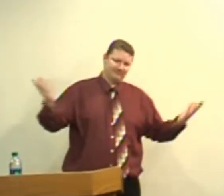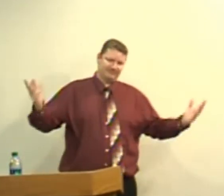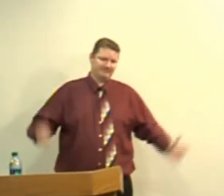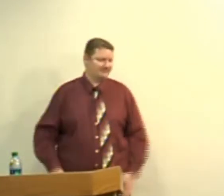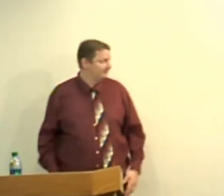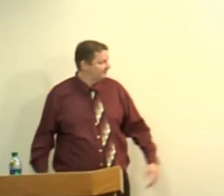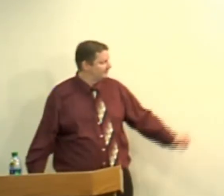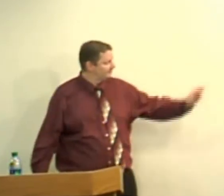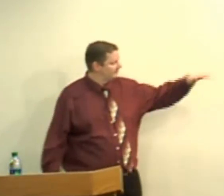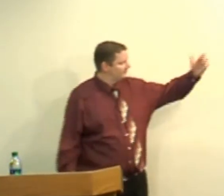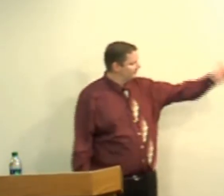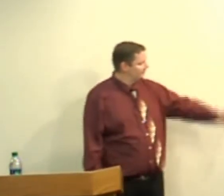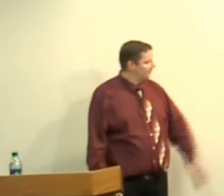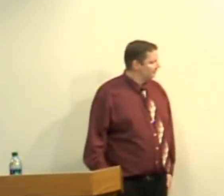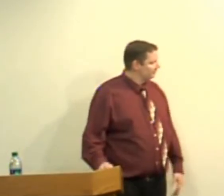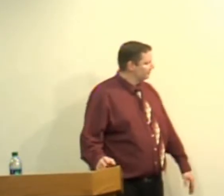that we are one with Jesus Christ.